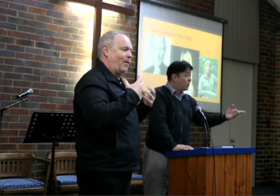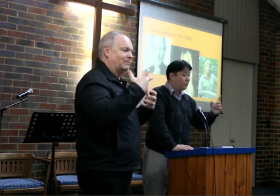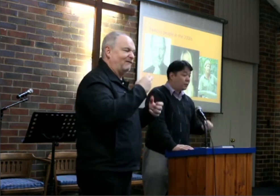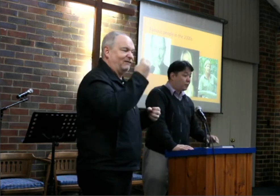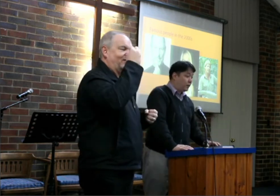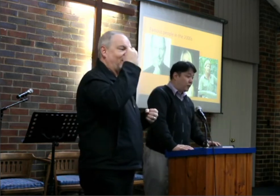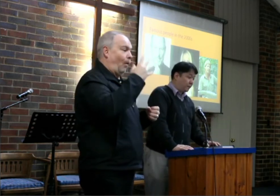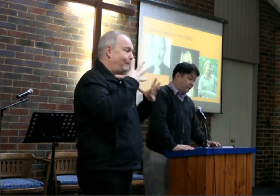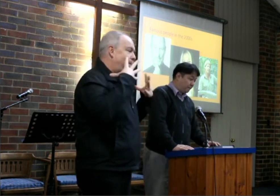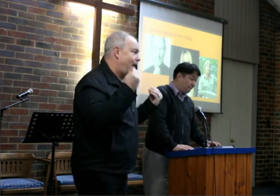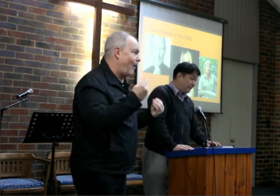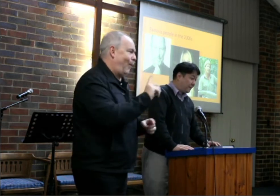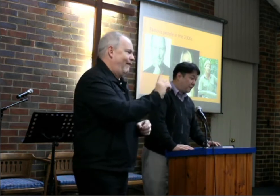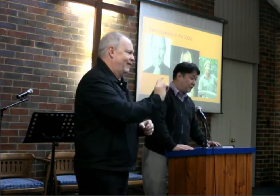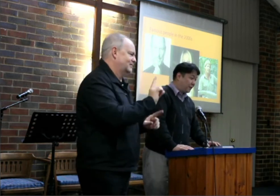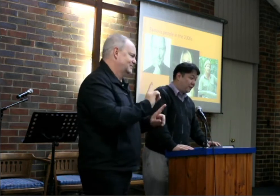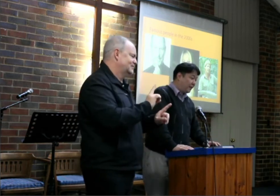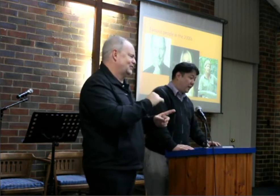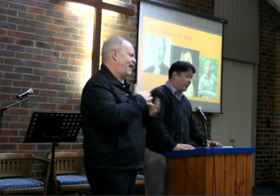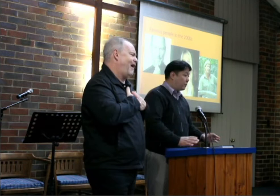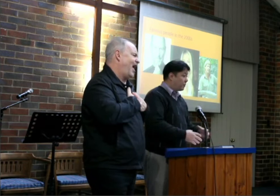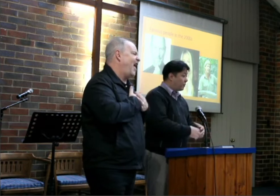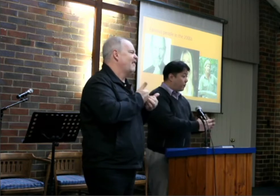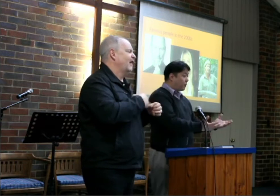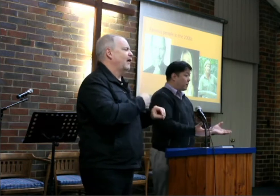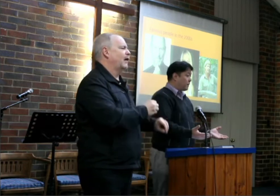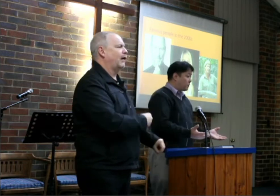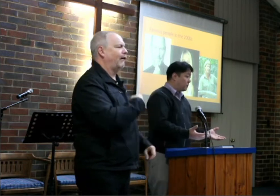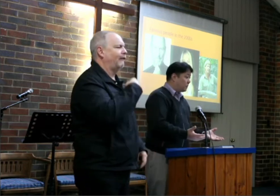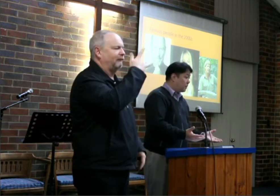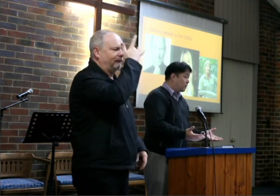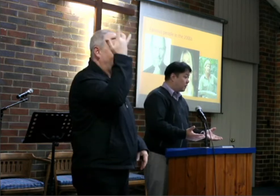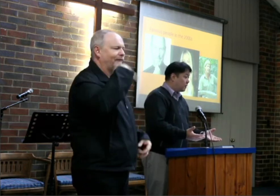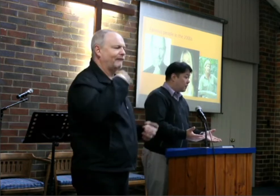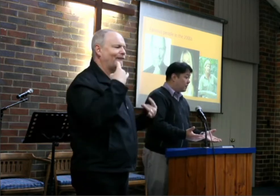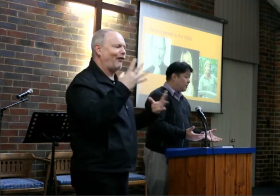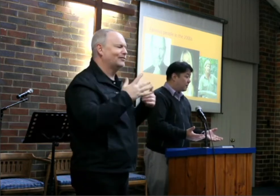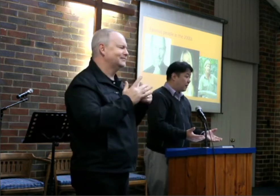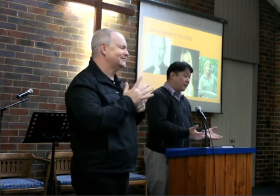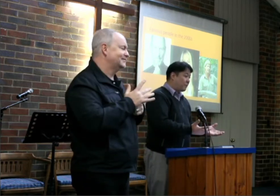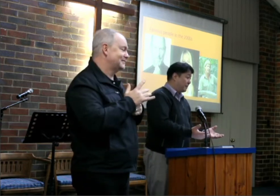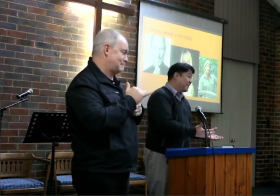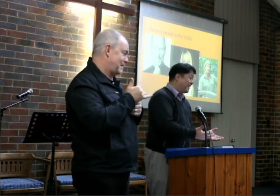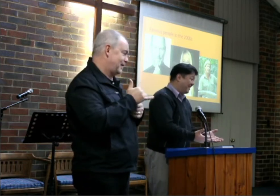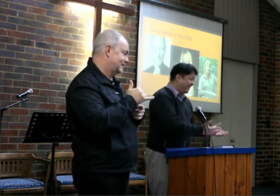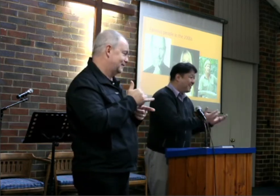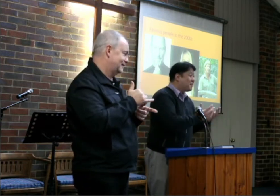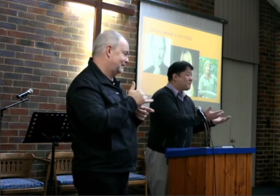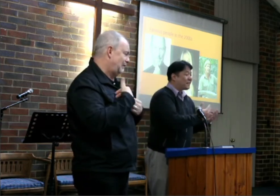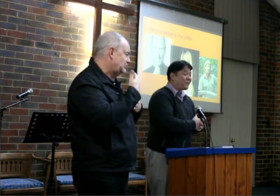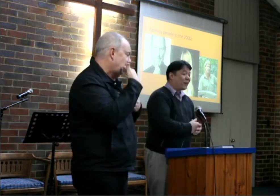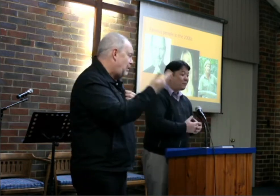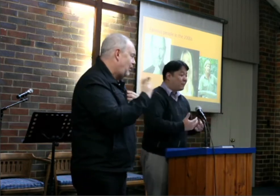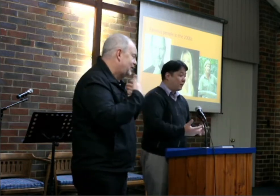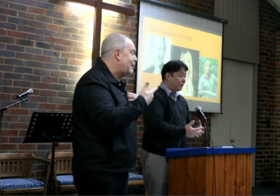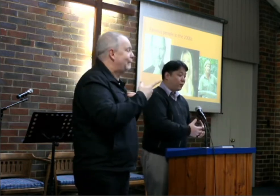You had a pillow that you really loved, Joanna, and then you forgot about it, haven't you? I can't remember. But